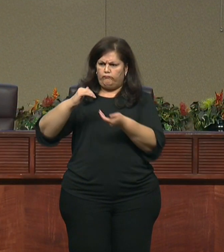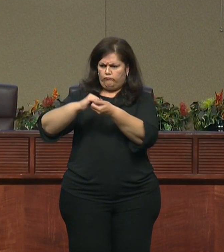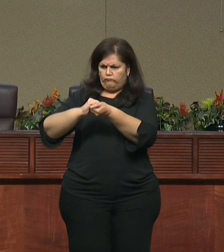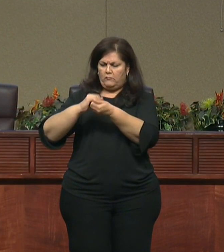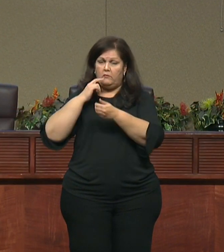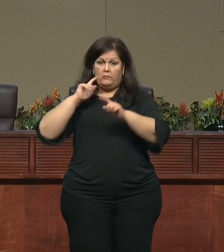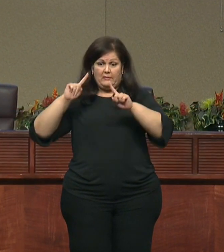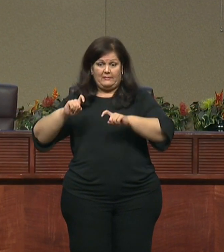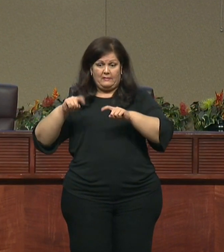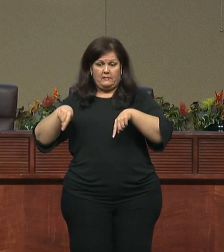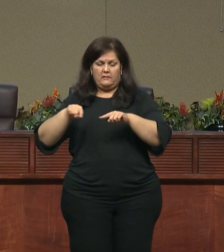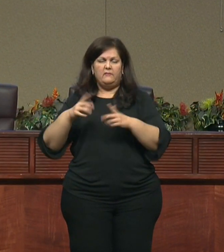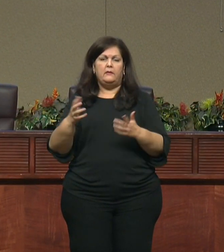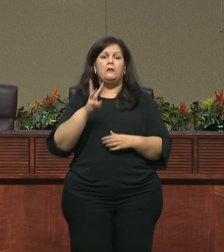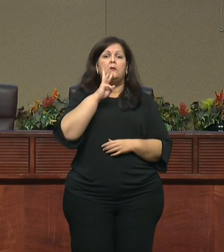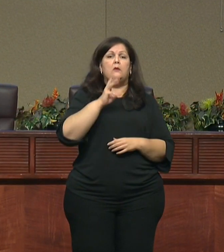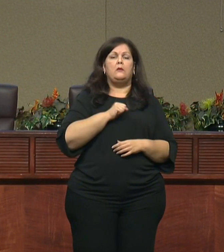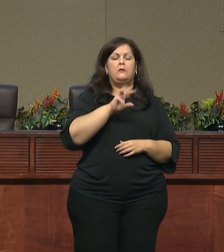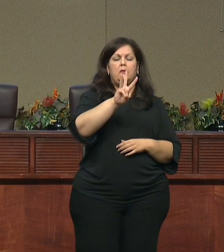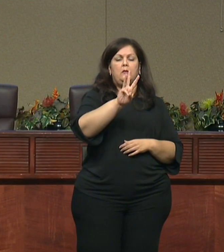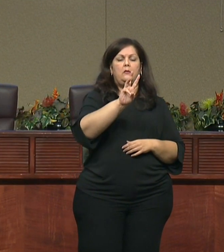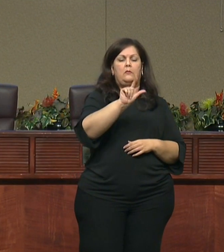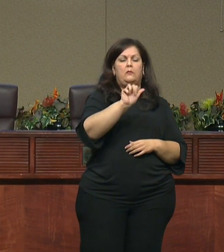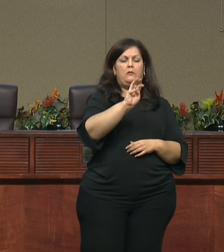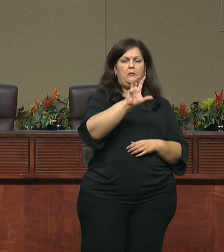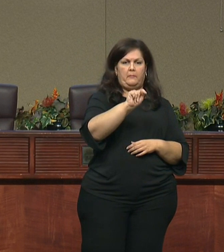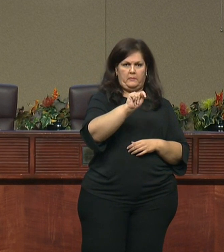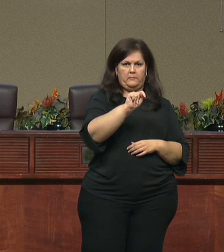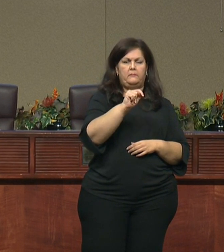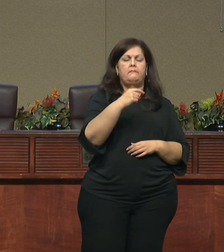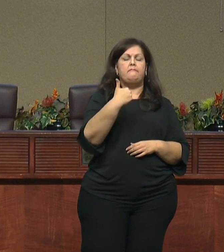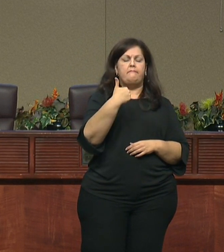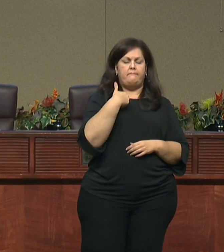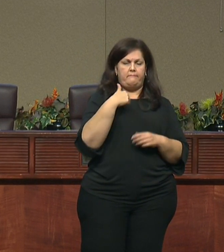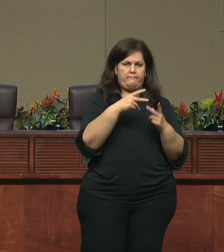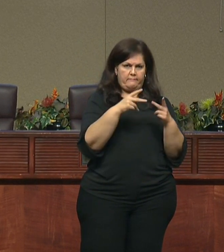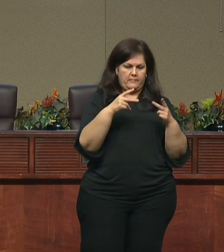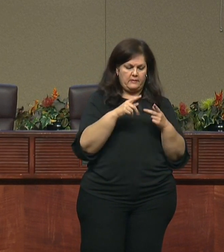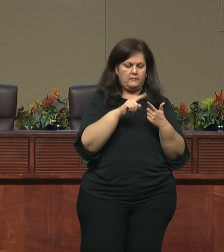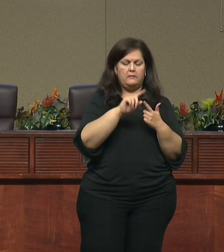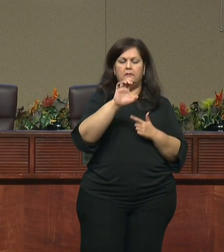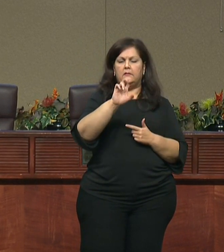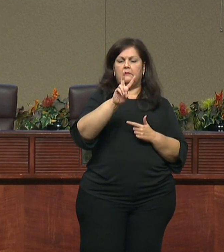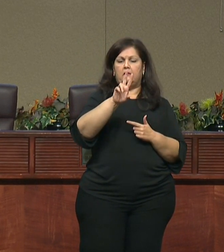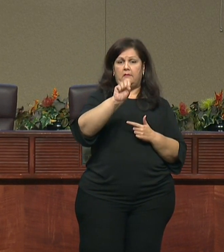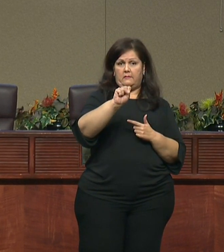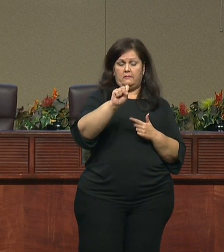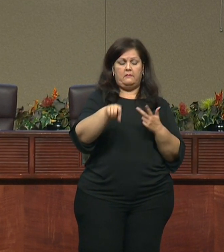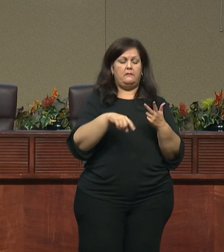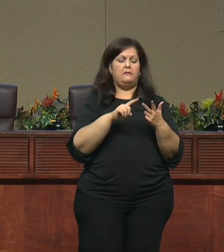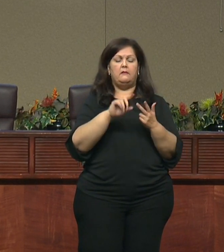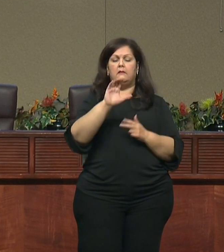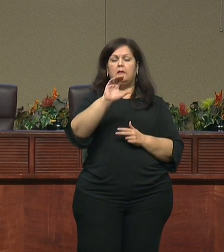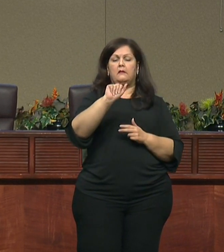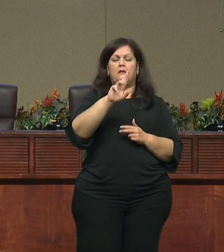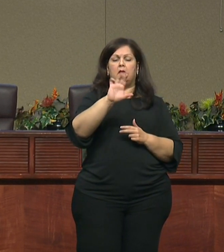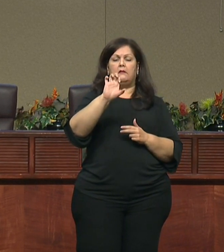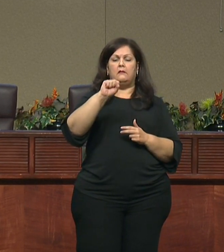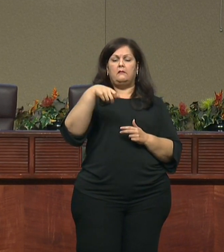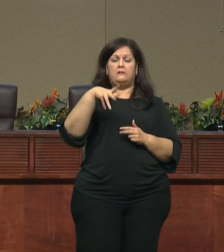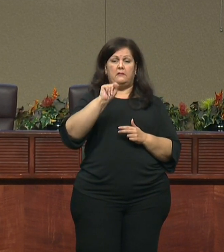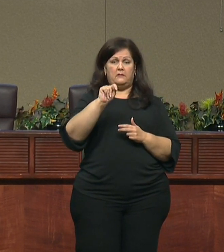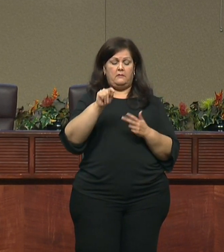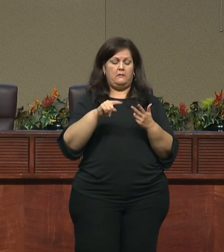testing. Walmart will be doing mobile testing, CVS, CareSpot Urgent